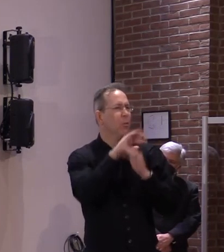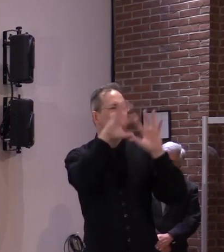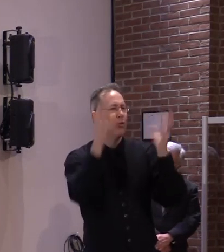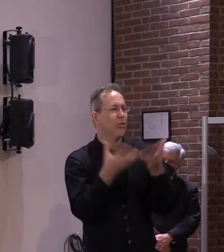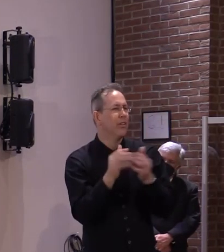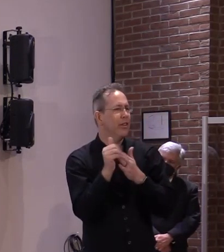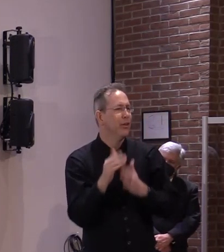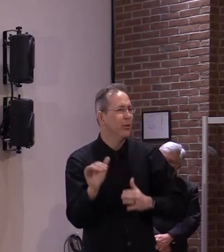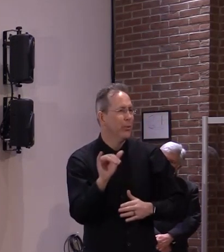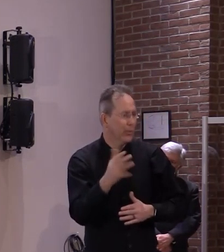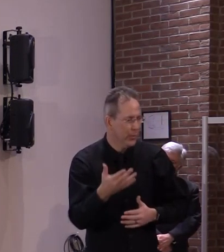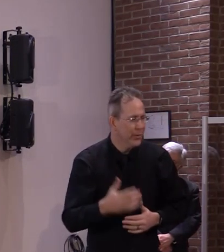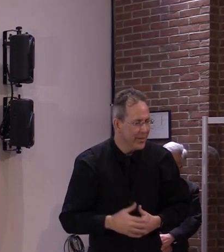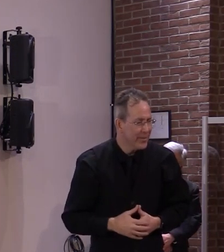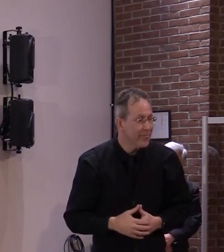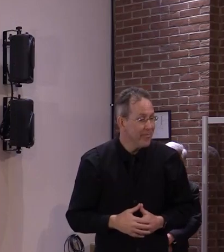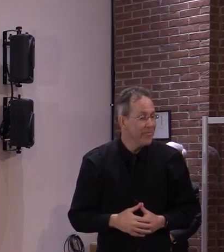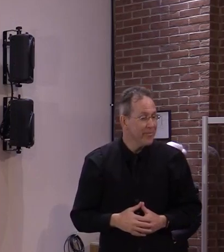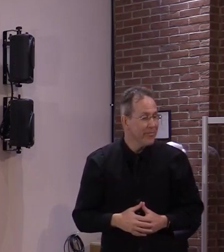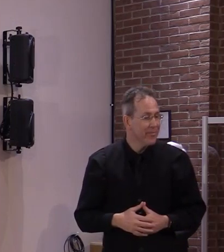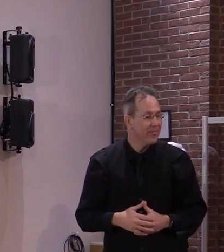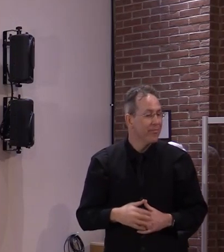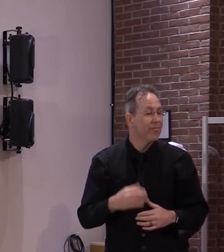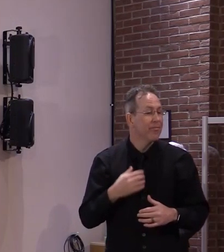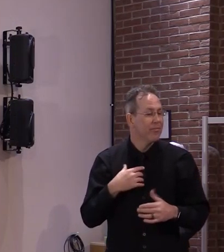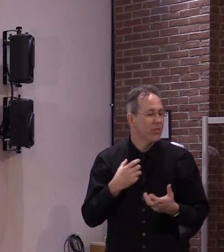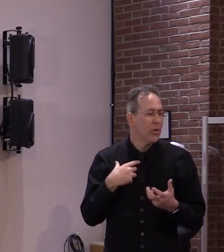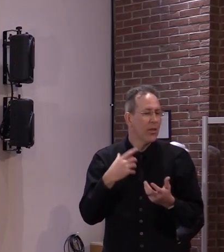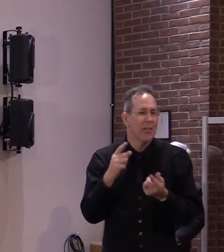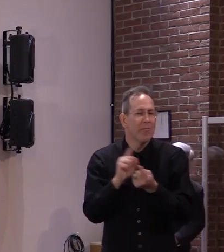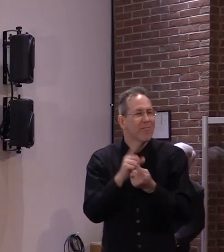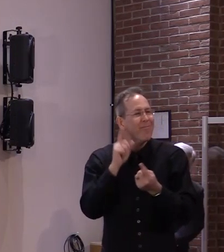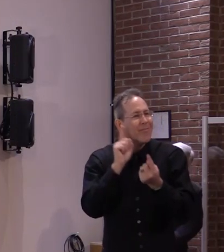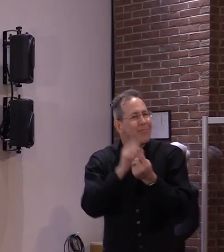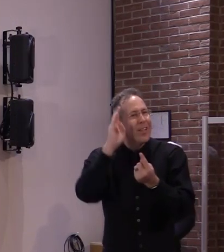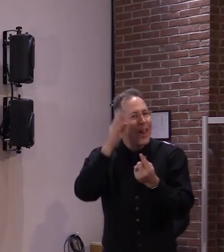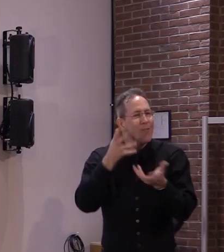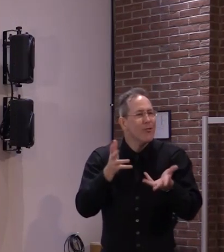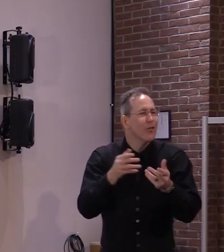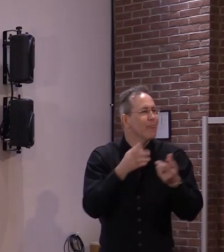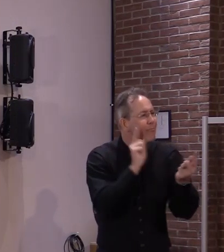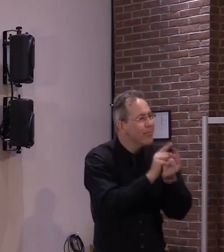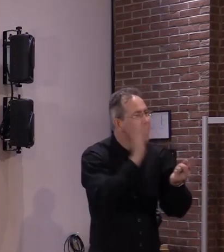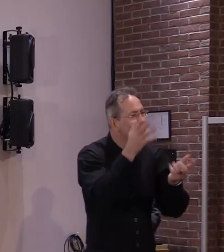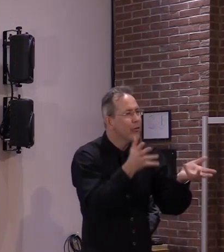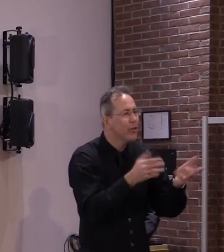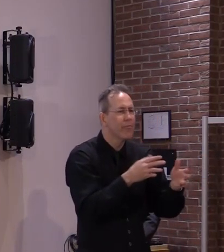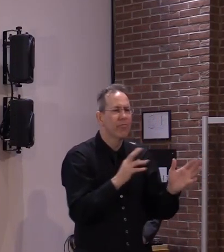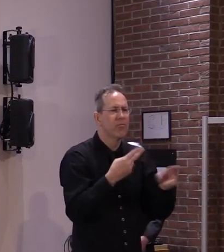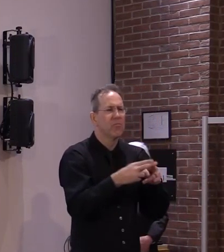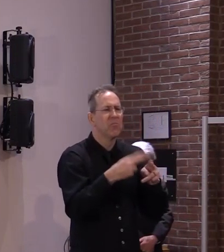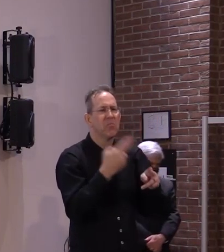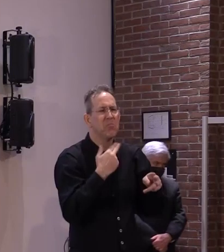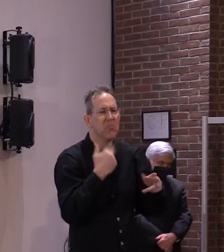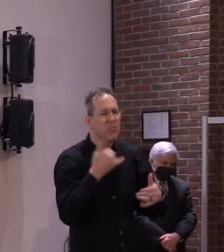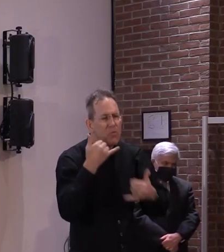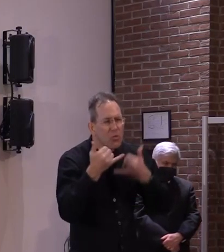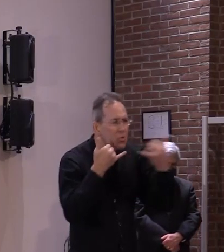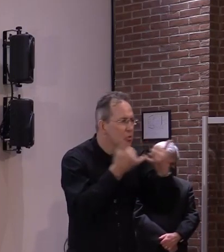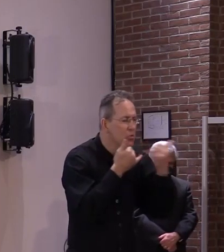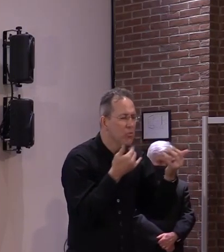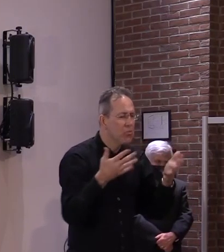courtesy calls. And we talk, you know, about some of what they could do for us, what we could do for them. We want